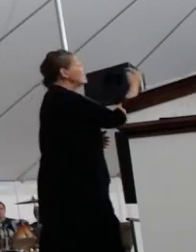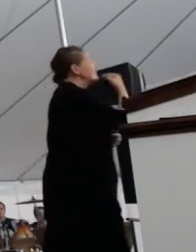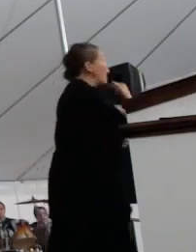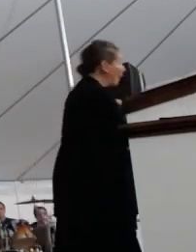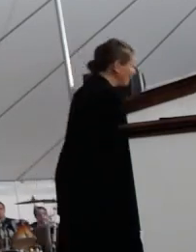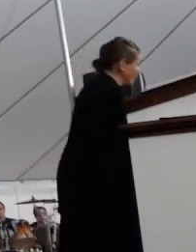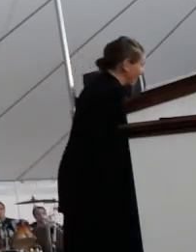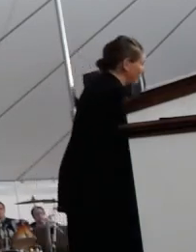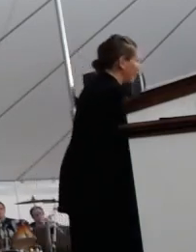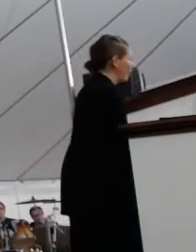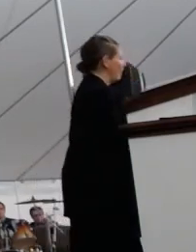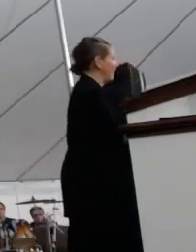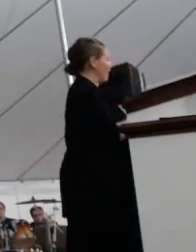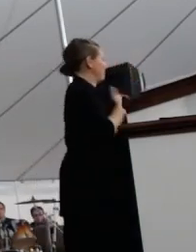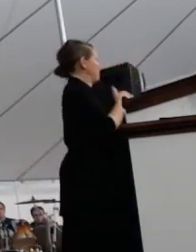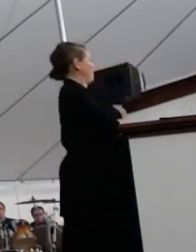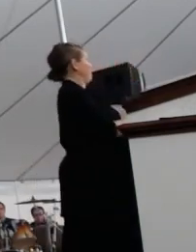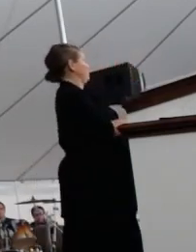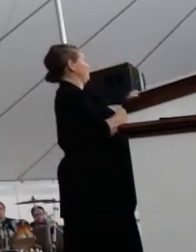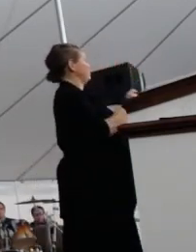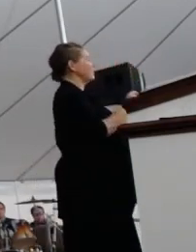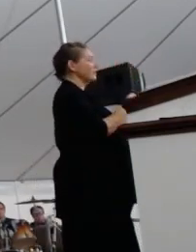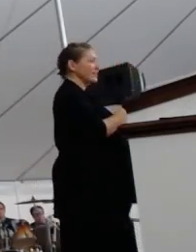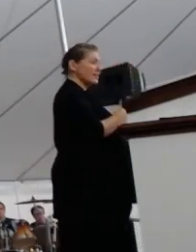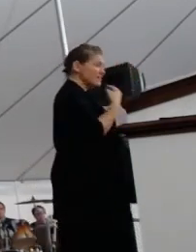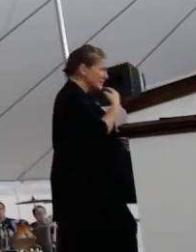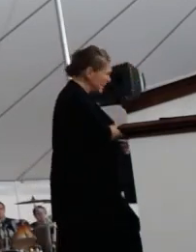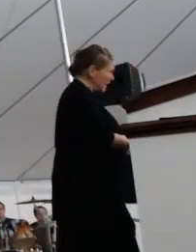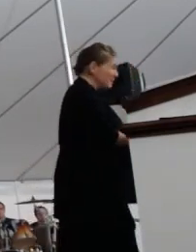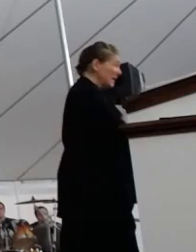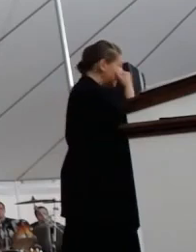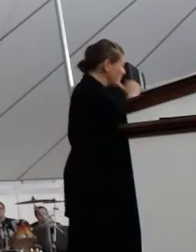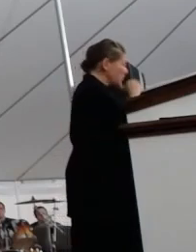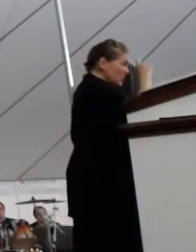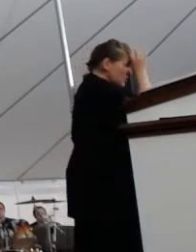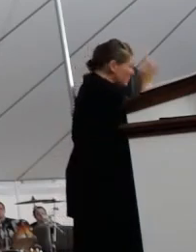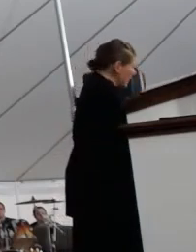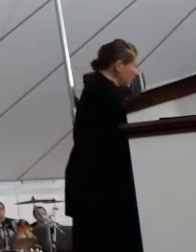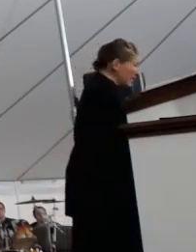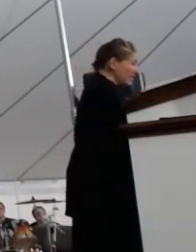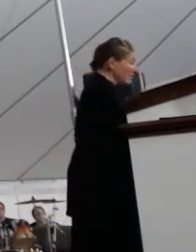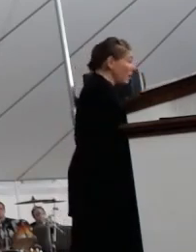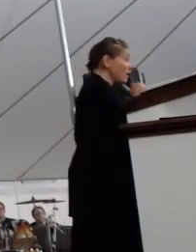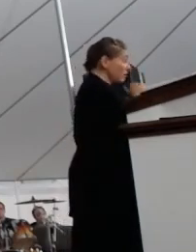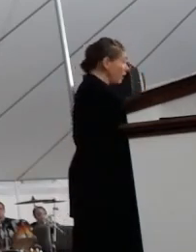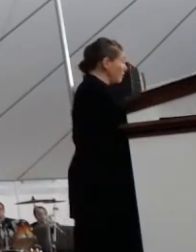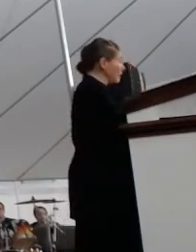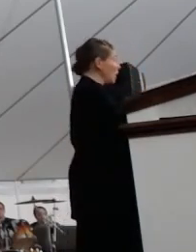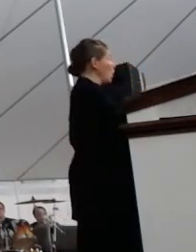believe what that church believes. Let me tell you, your lack of faith doesn't change law.